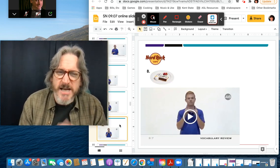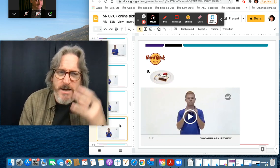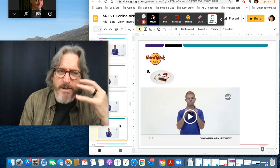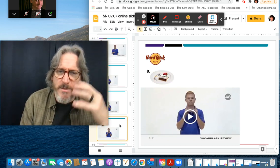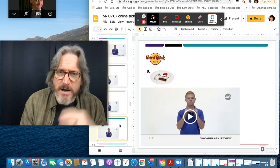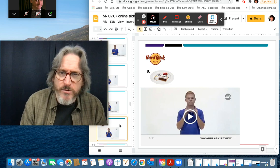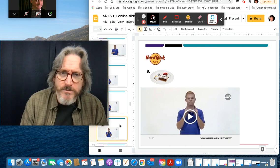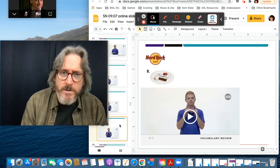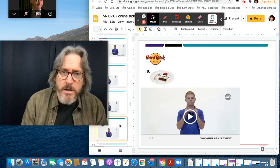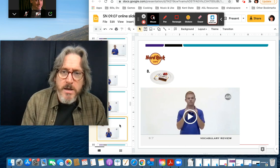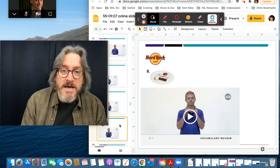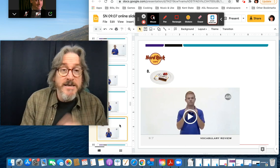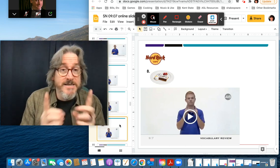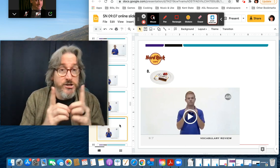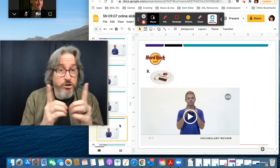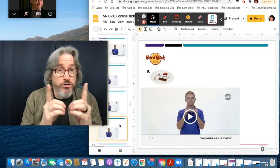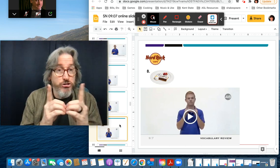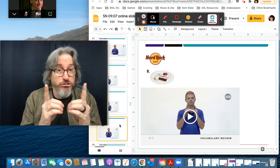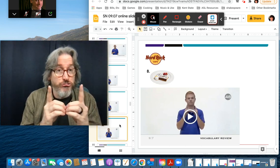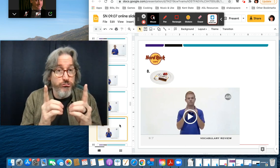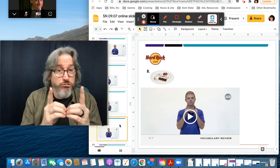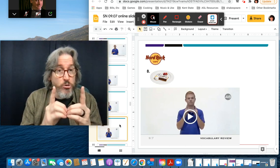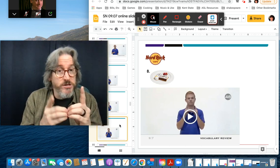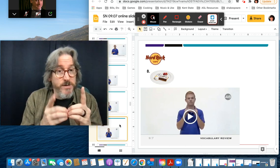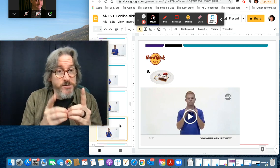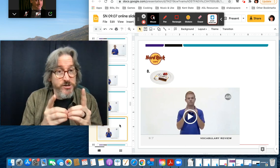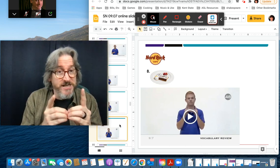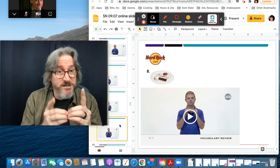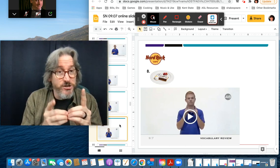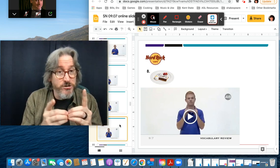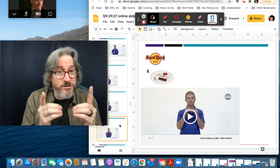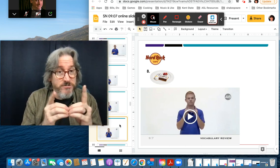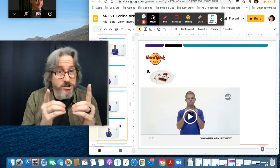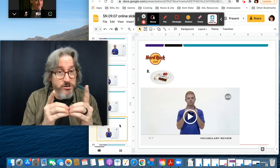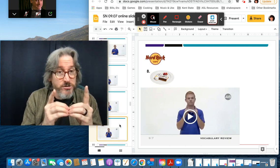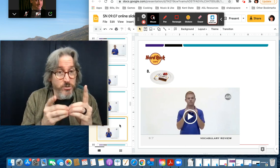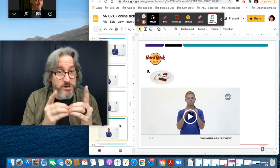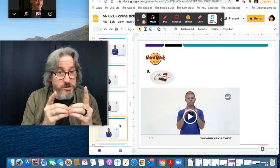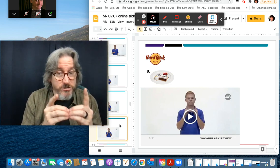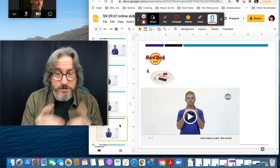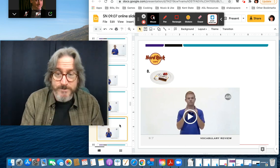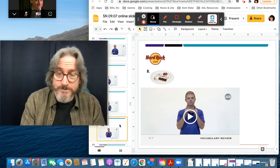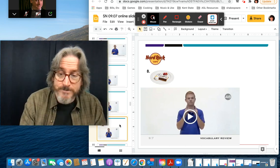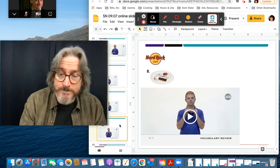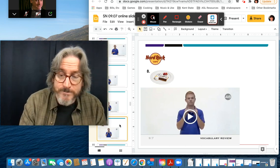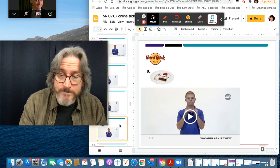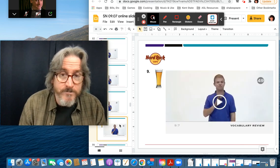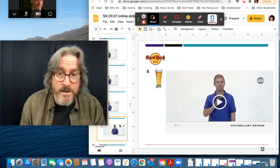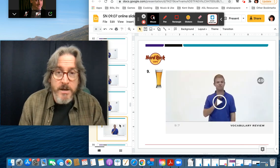It's usually signed up by the mouth. Dessert, or sometimes you'll see dessert.